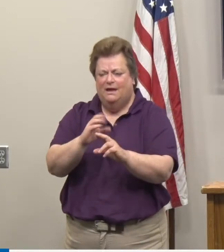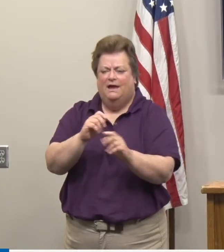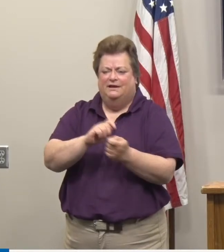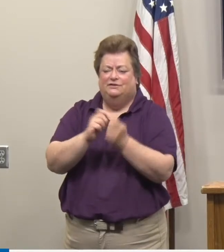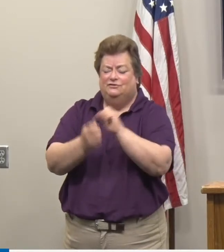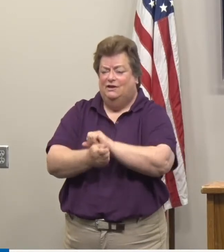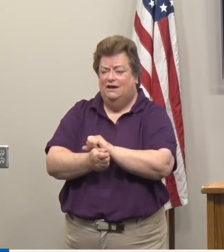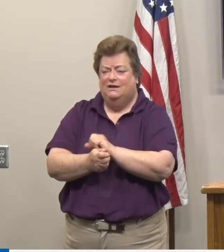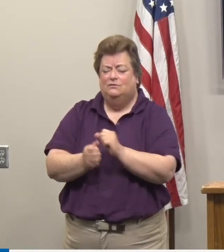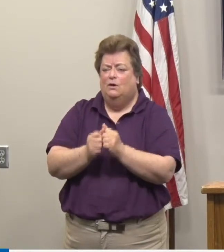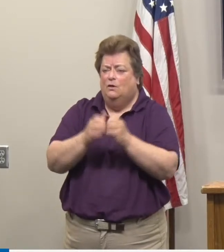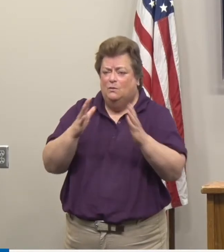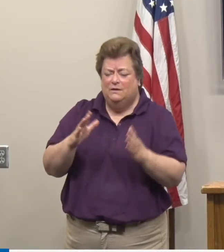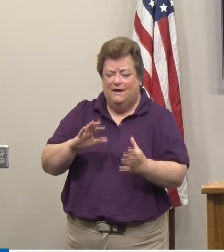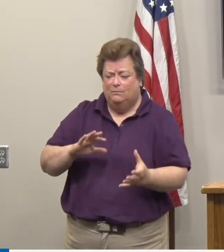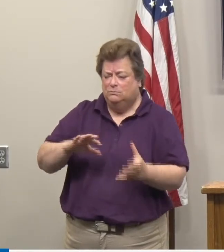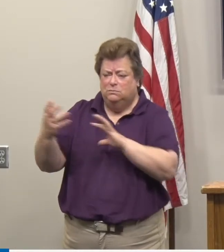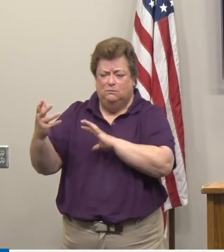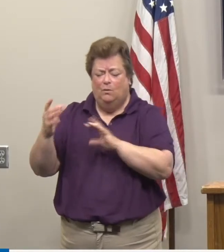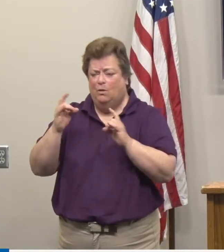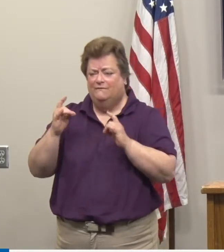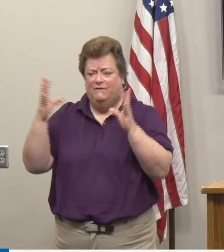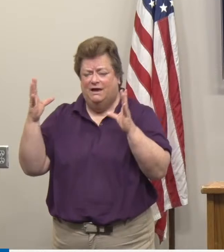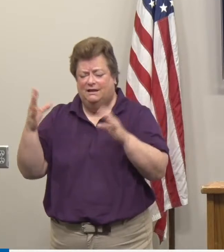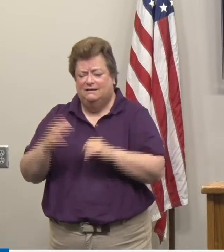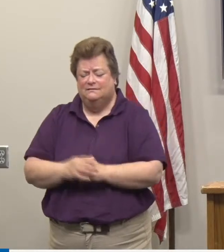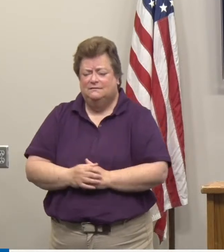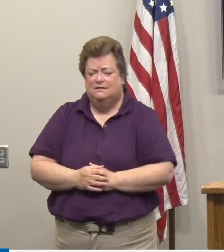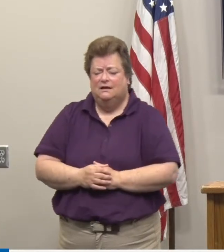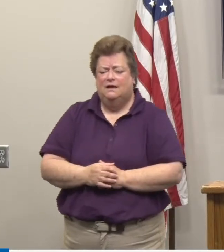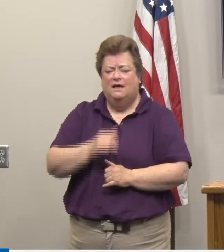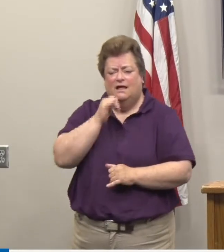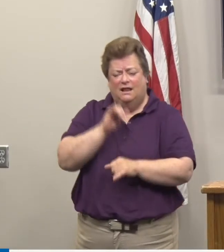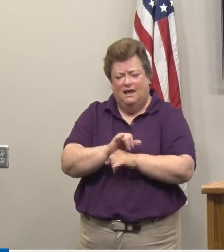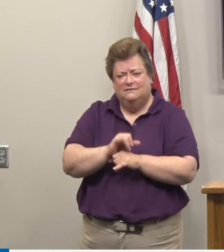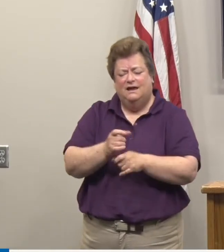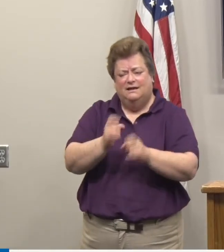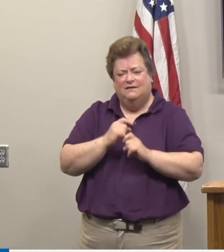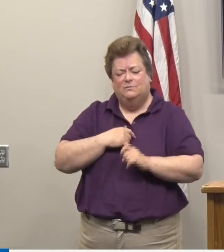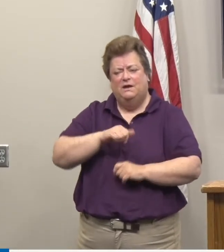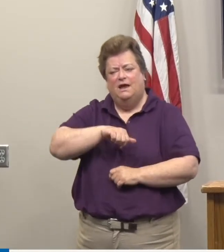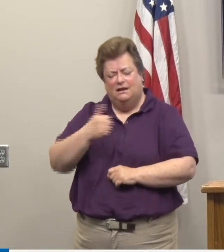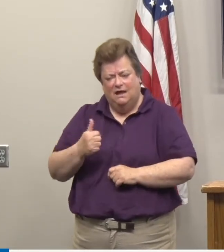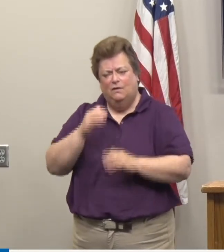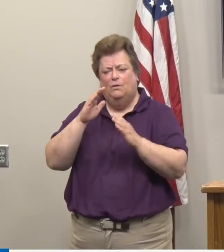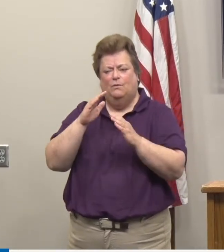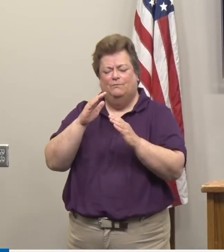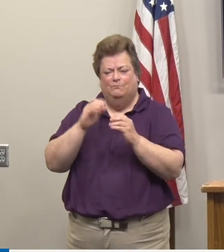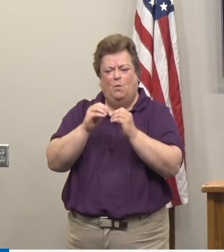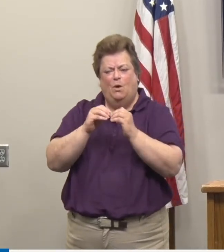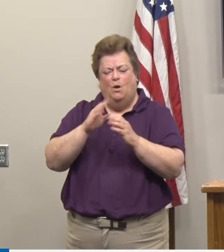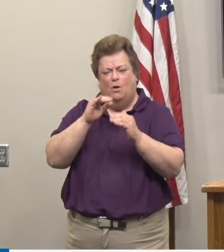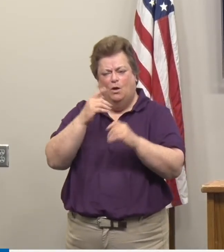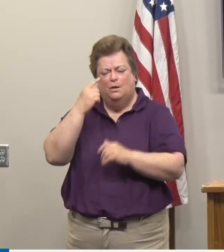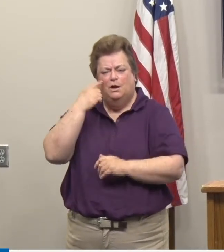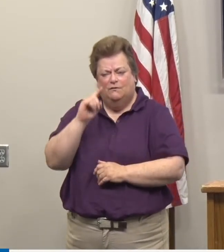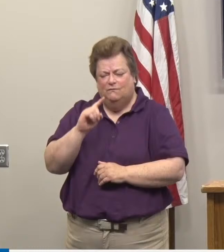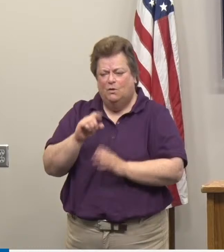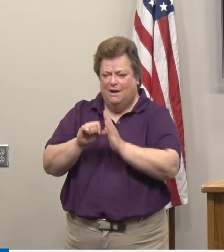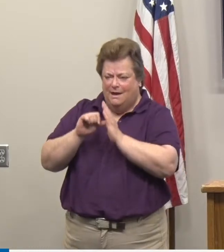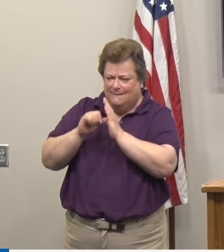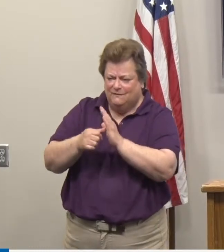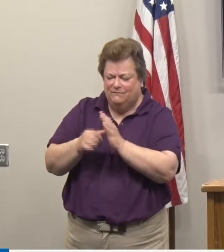change without violence and destruction. Last night gives me hope for another night focused on amplifying important